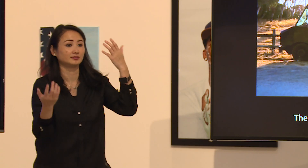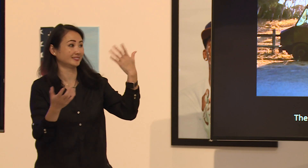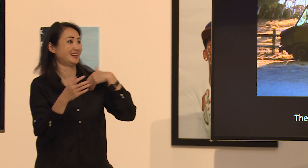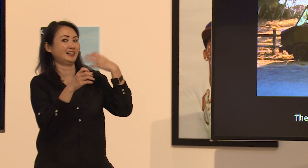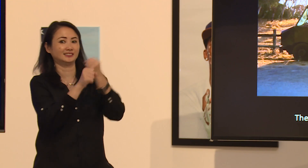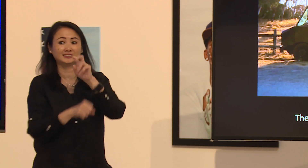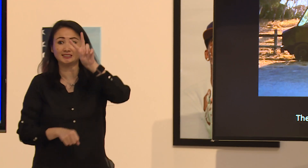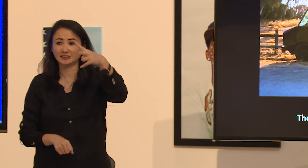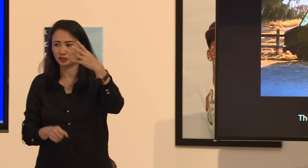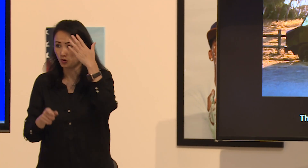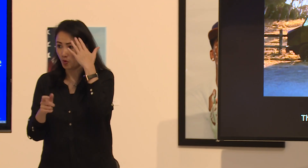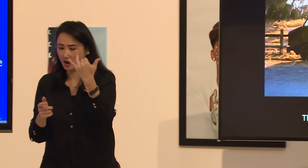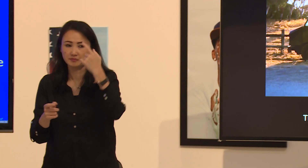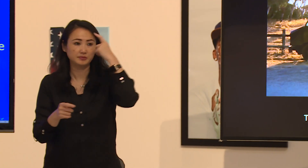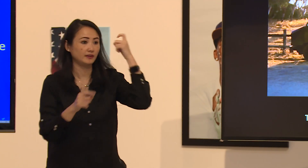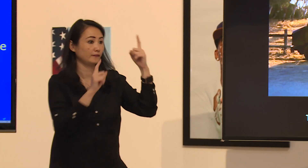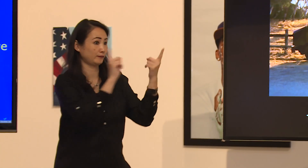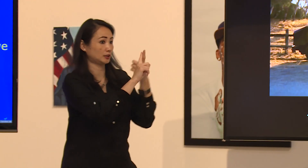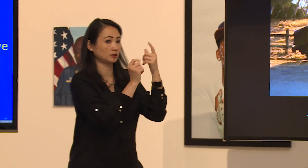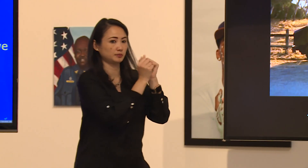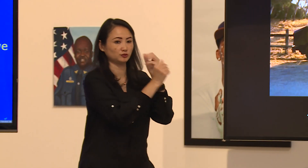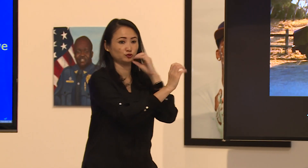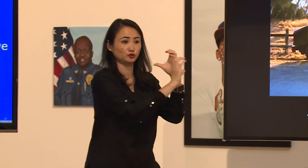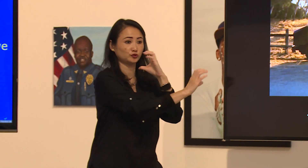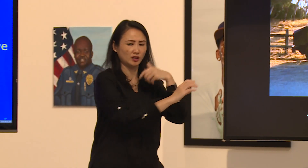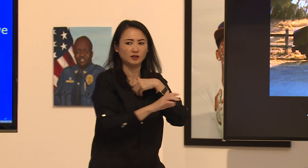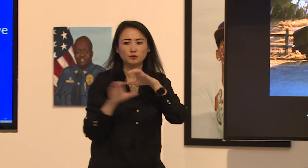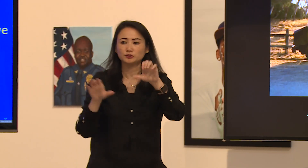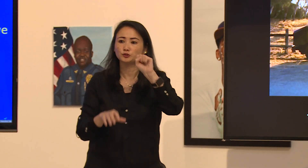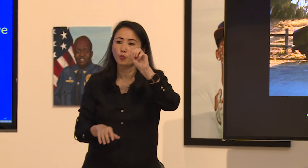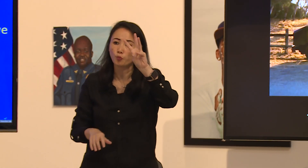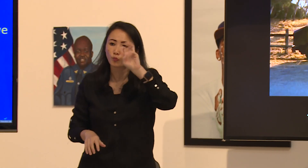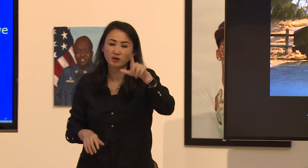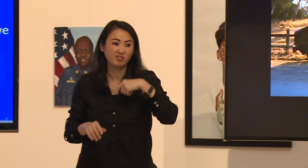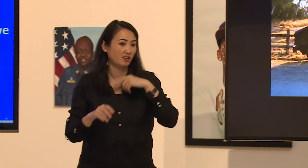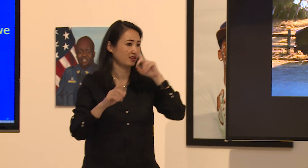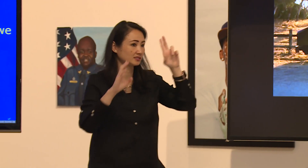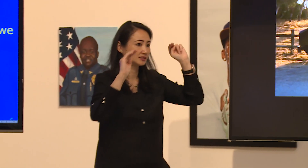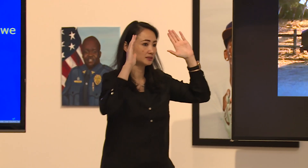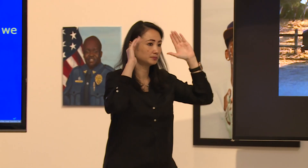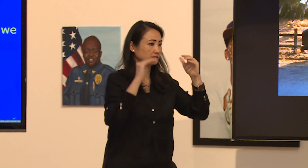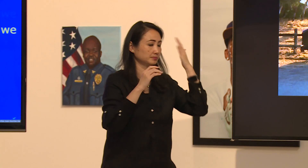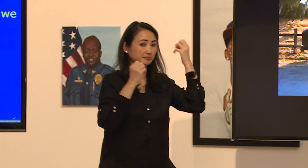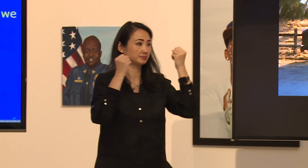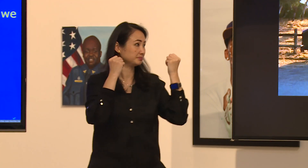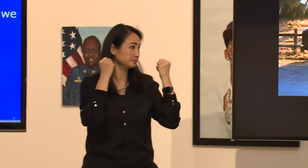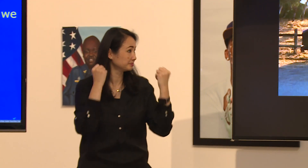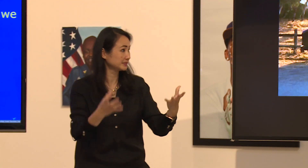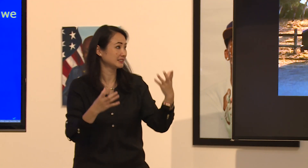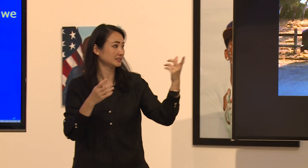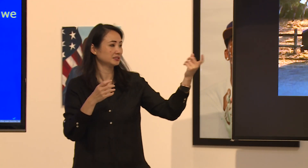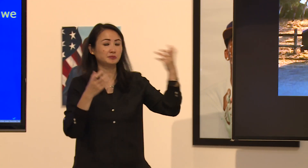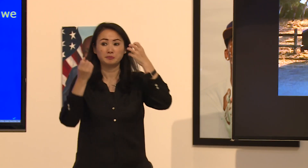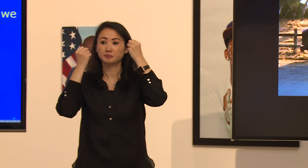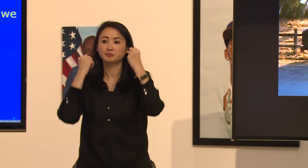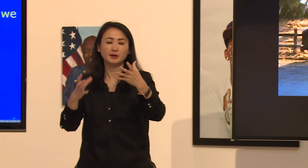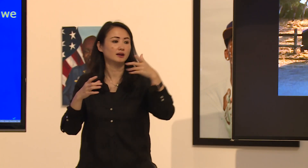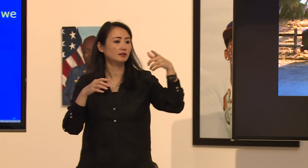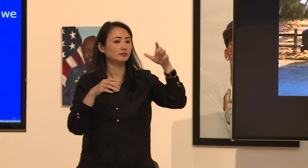Now, the first one we owned, it was unexpected how many clients loved the